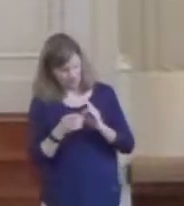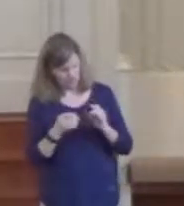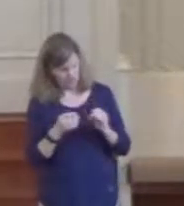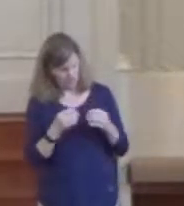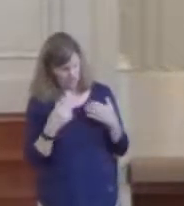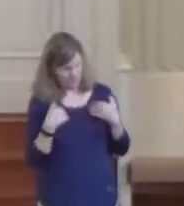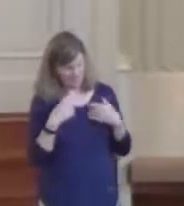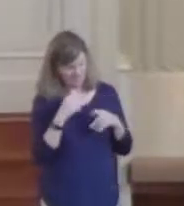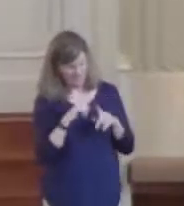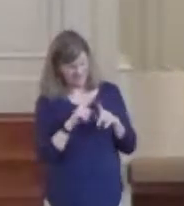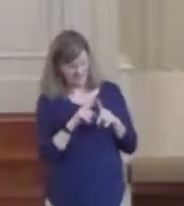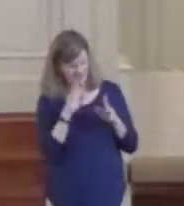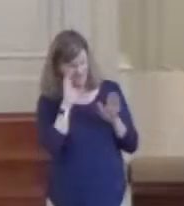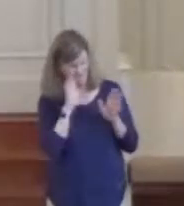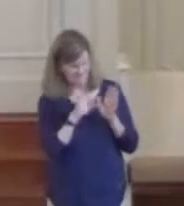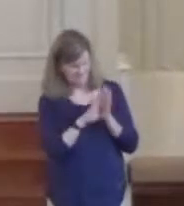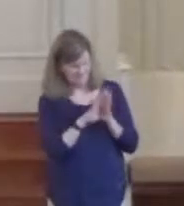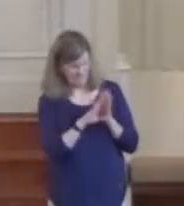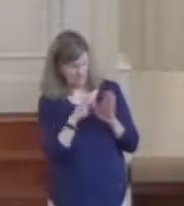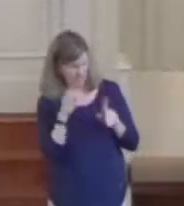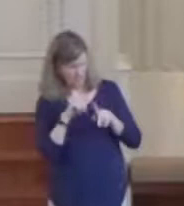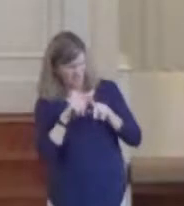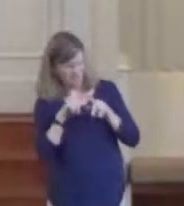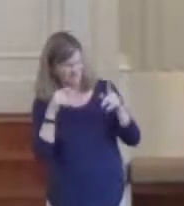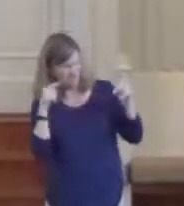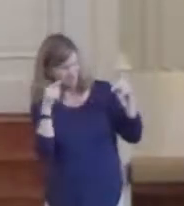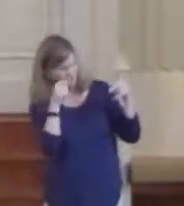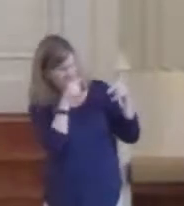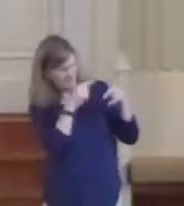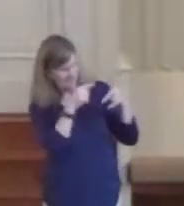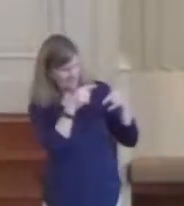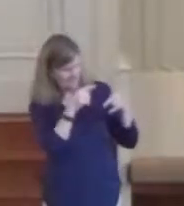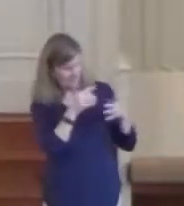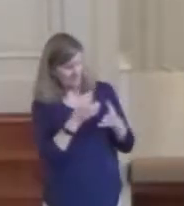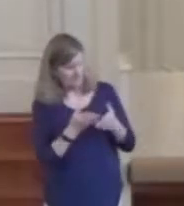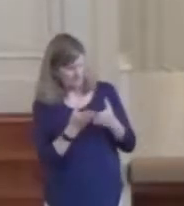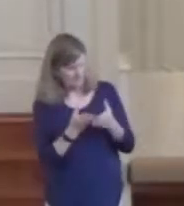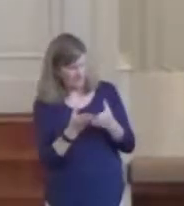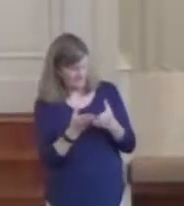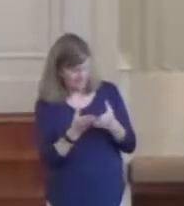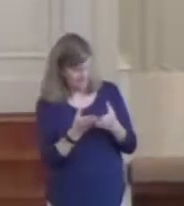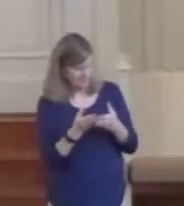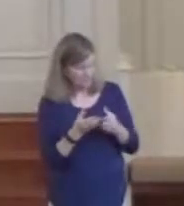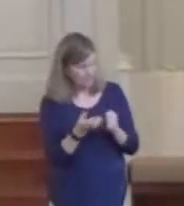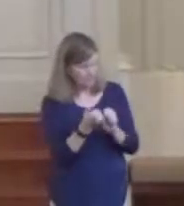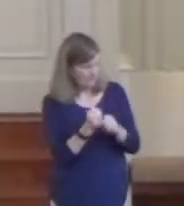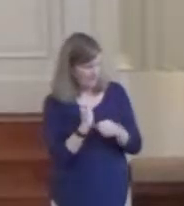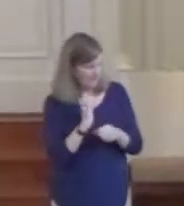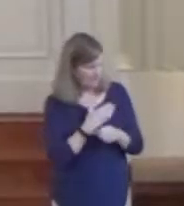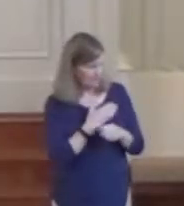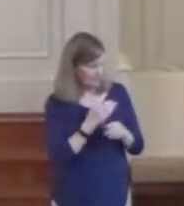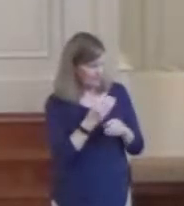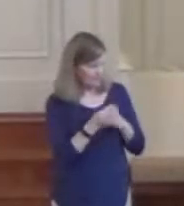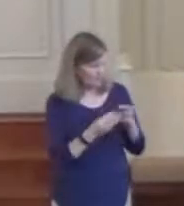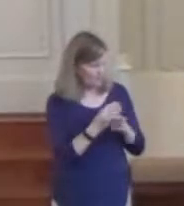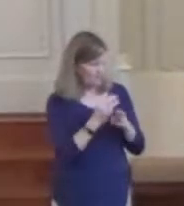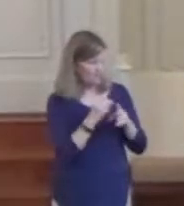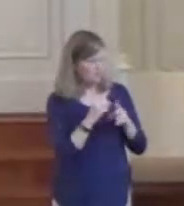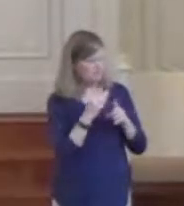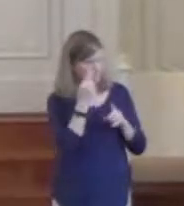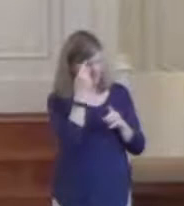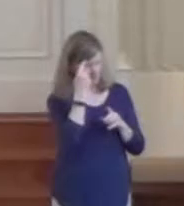us a different picture. Genesis invites us to shape our understanding of the world in a completely different